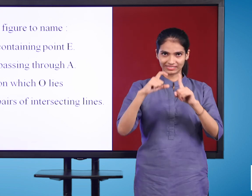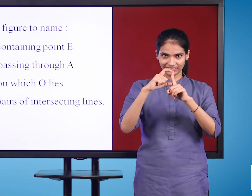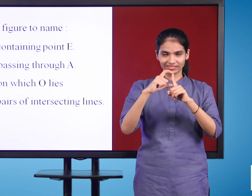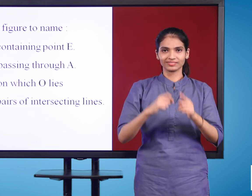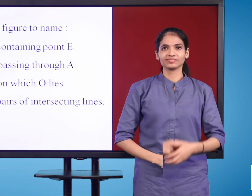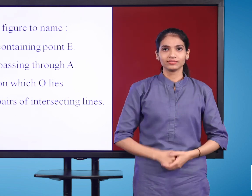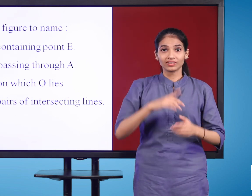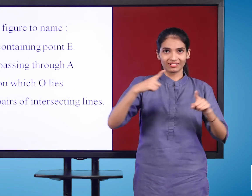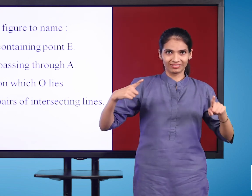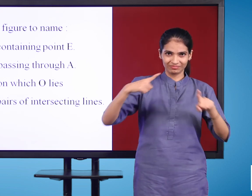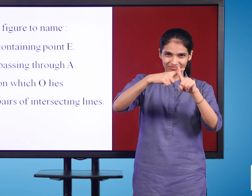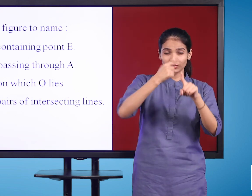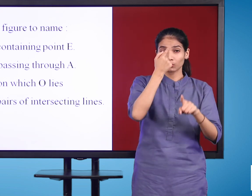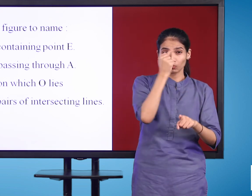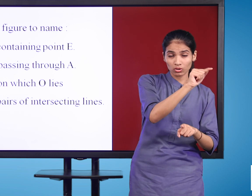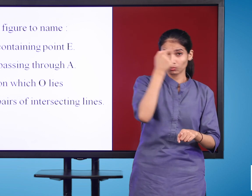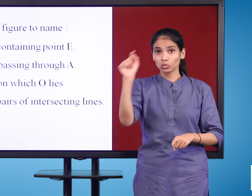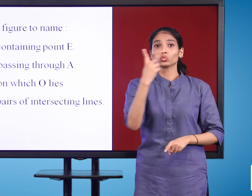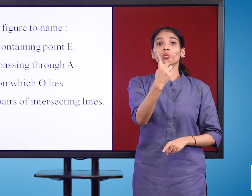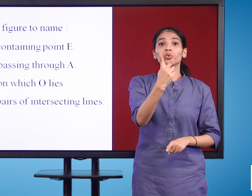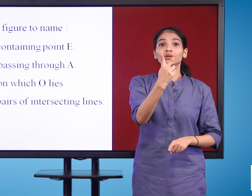D. 2 pairs